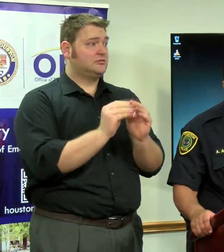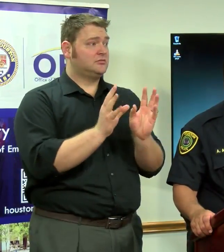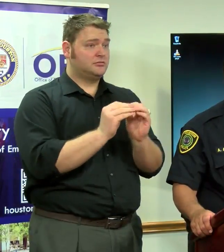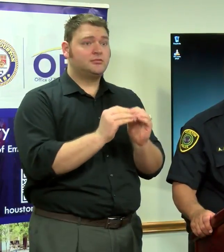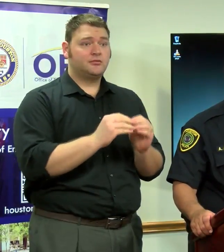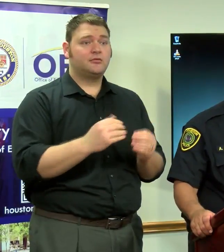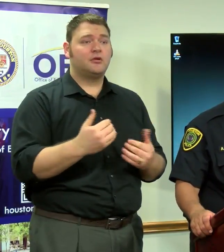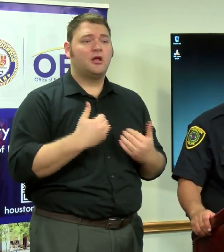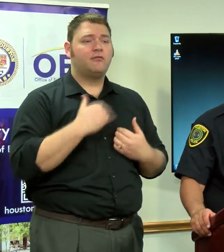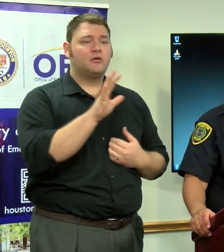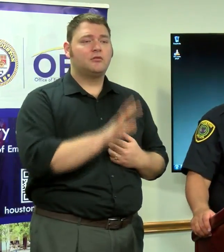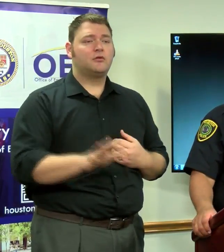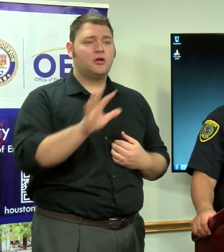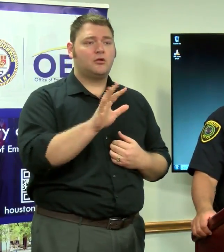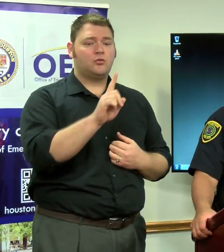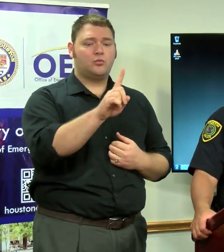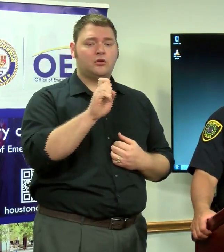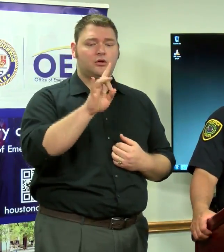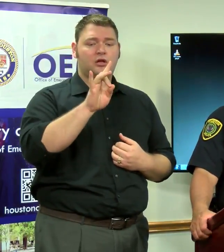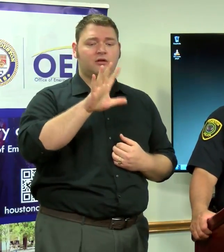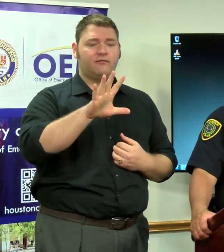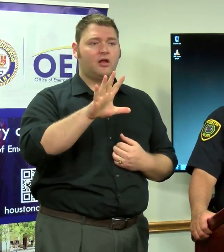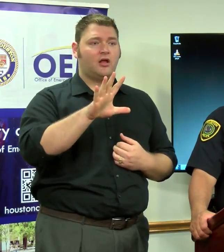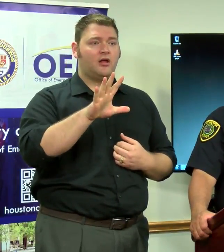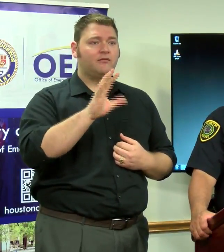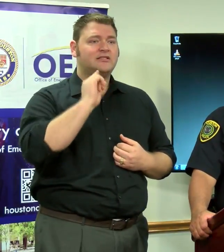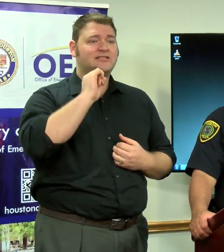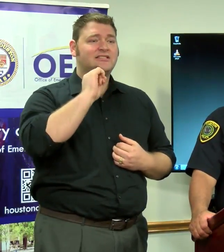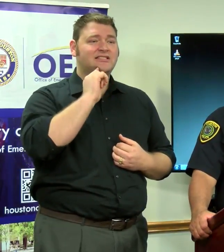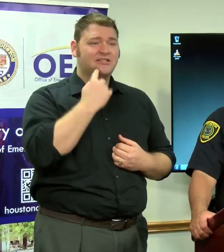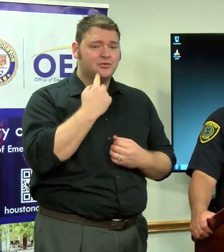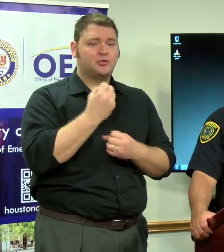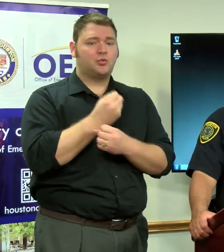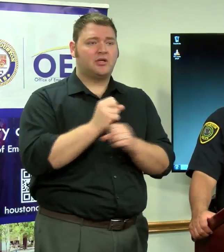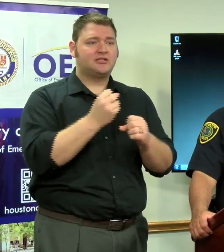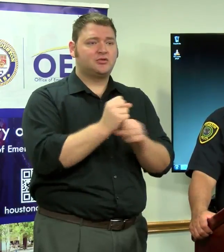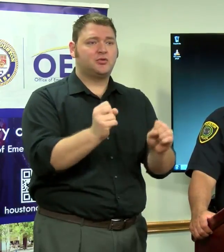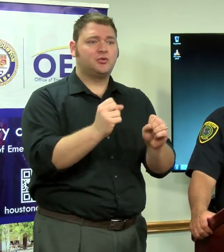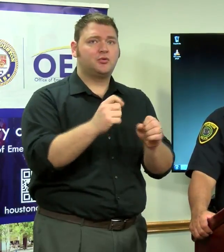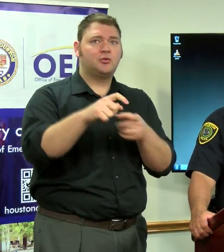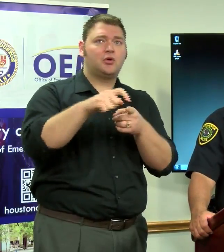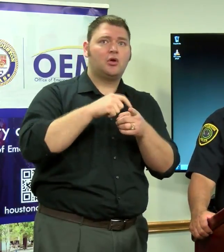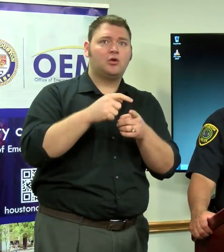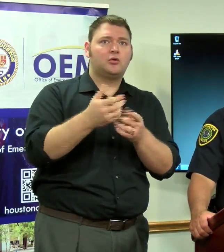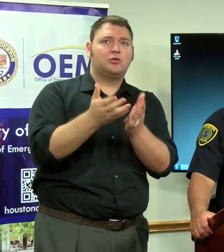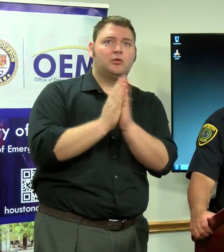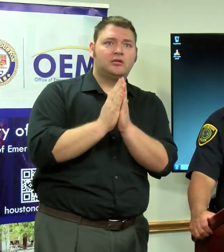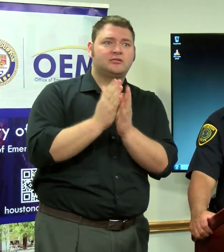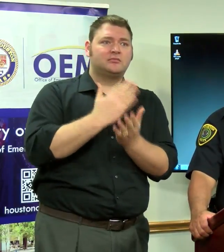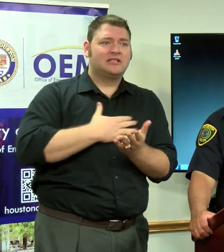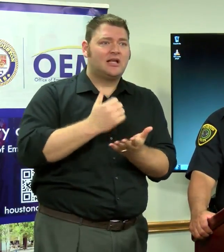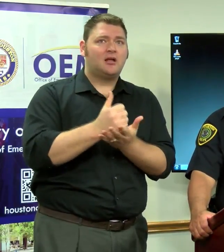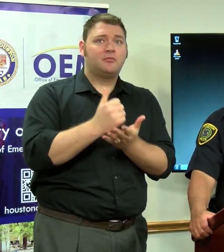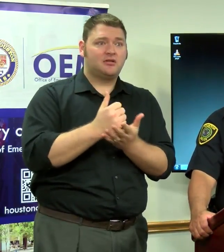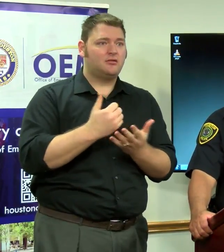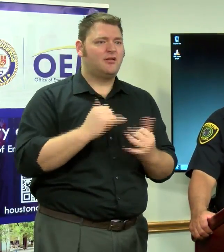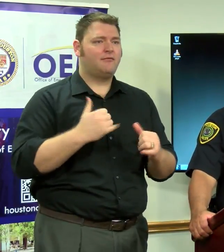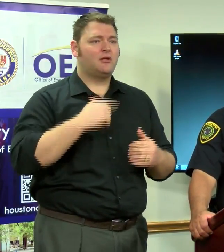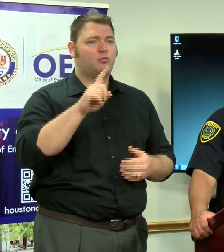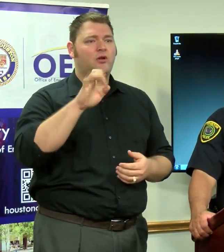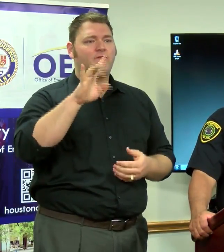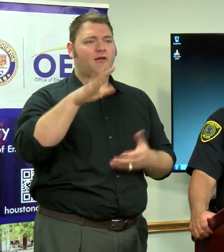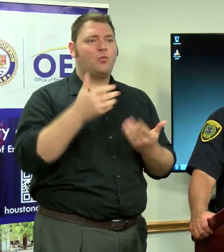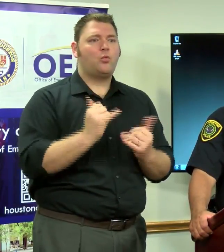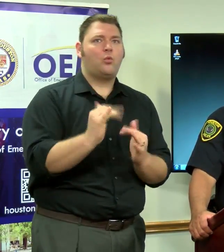approximately 185 critical rescue requests that are still pending. Our goal today with our partners at